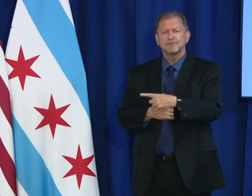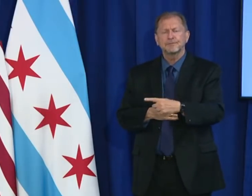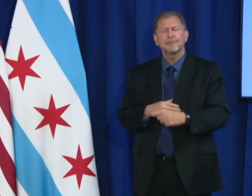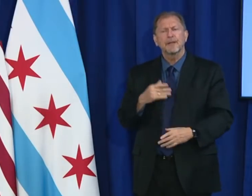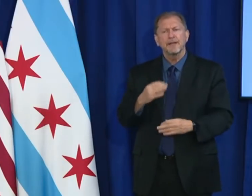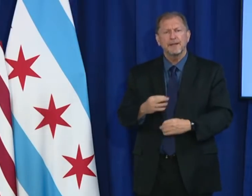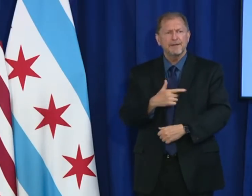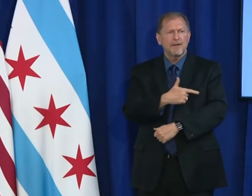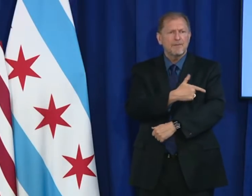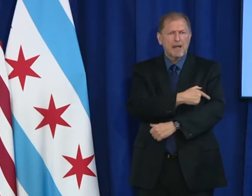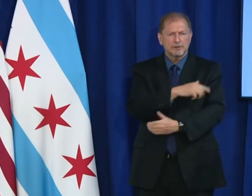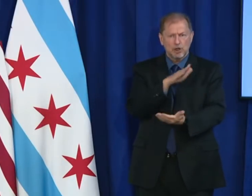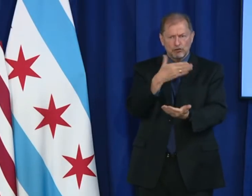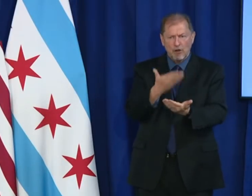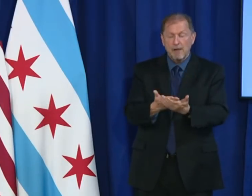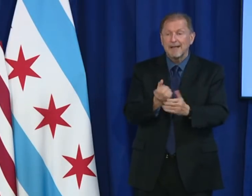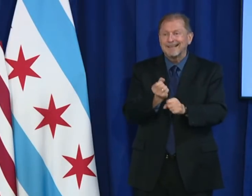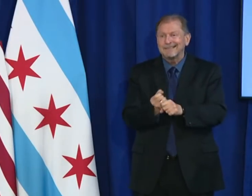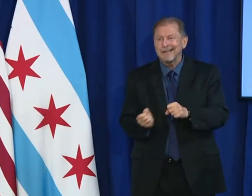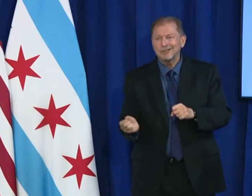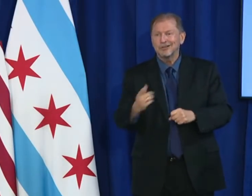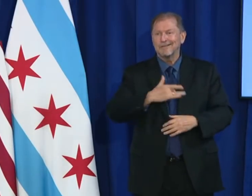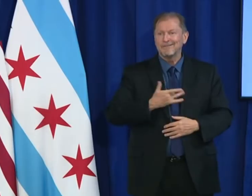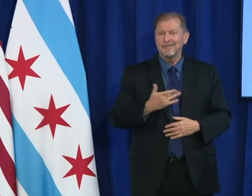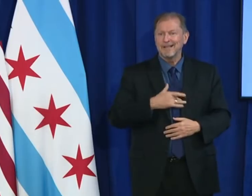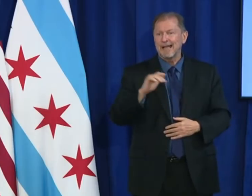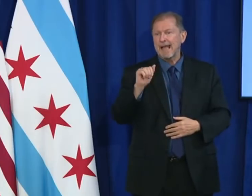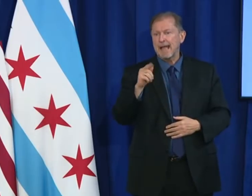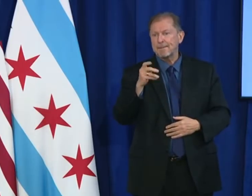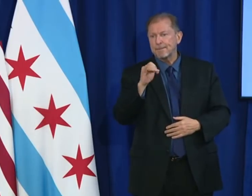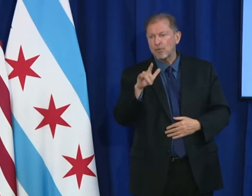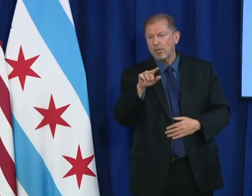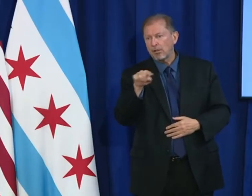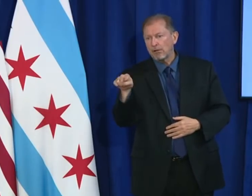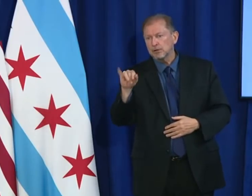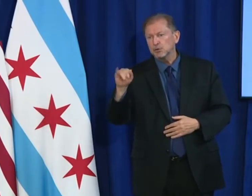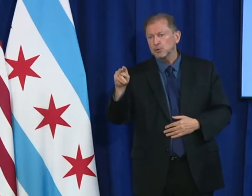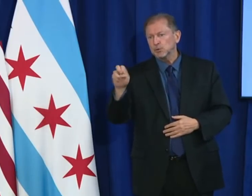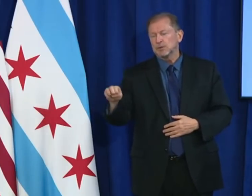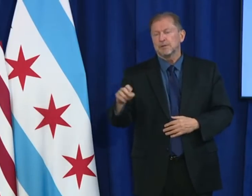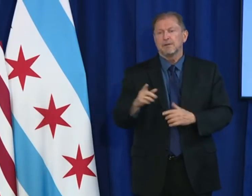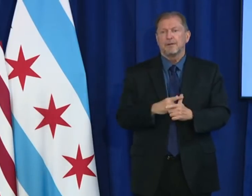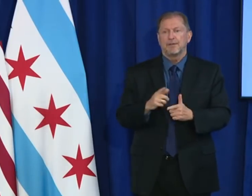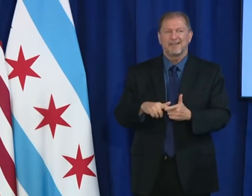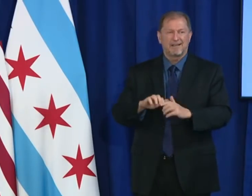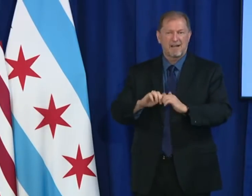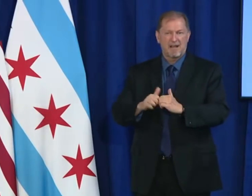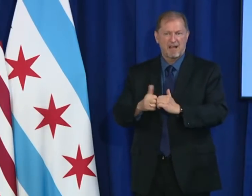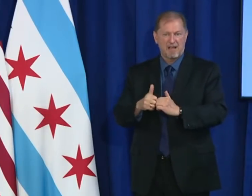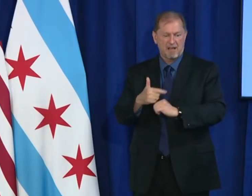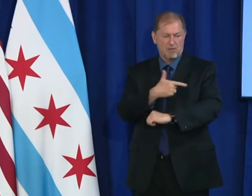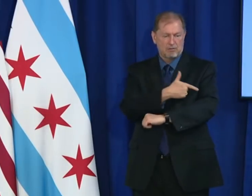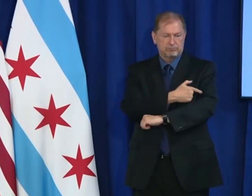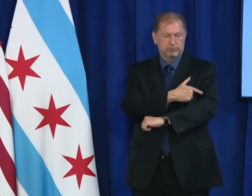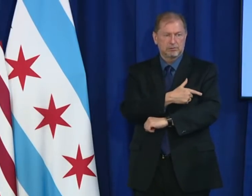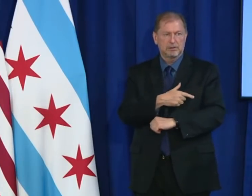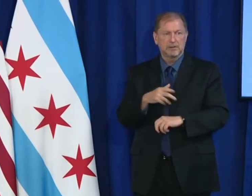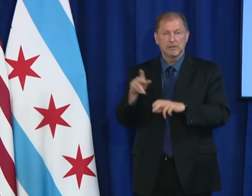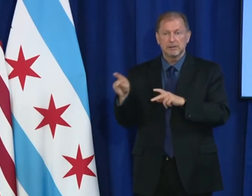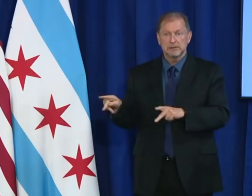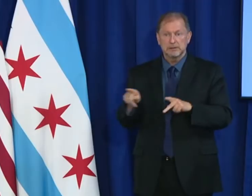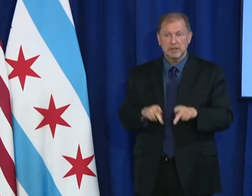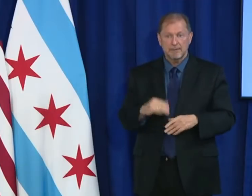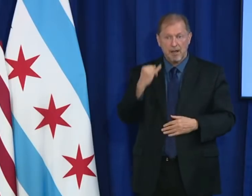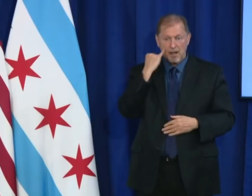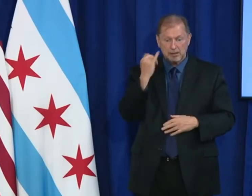say it's April, June of next year, can you give us a picture of how the distribution might look? Might it look somewhat like the